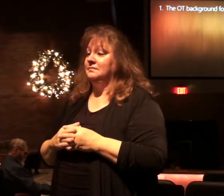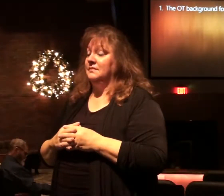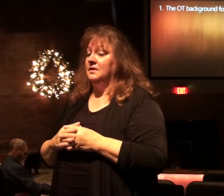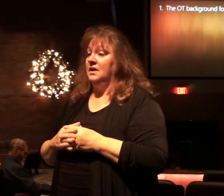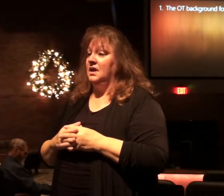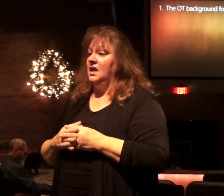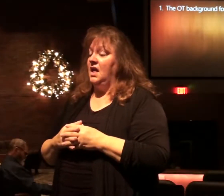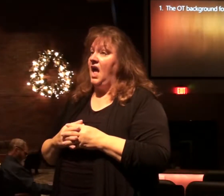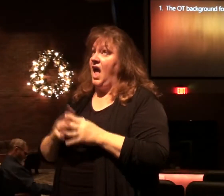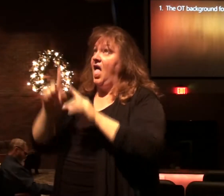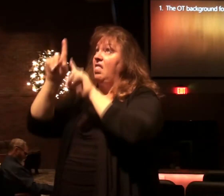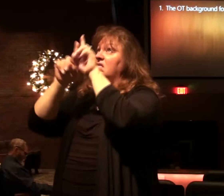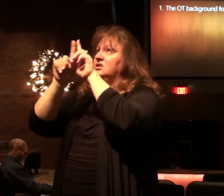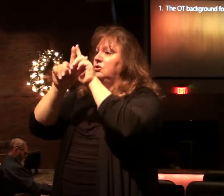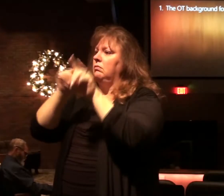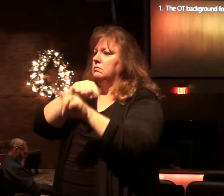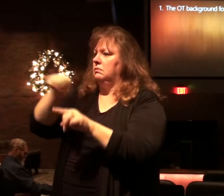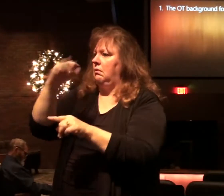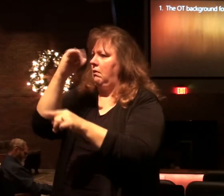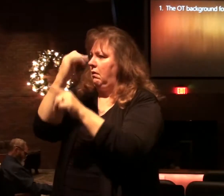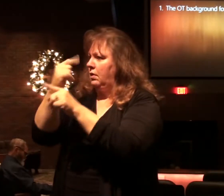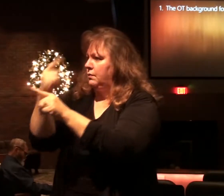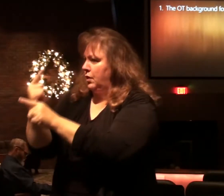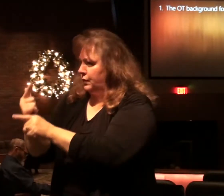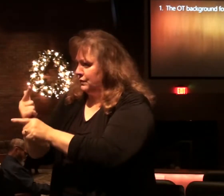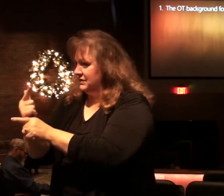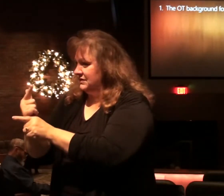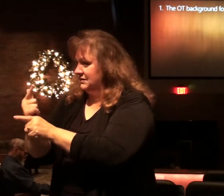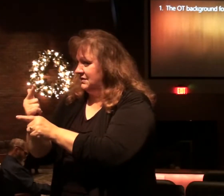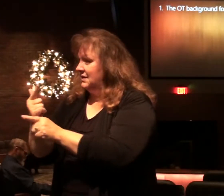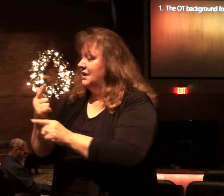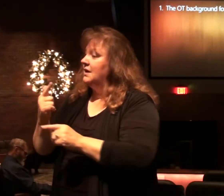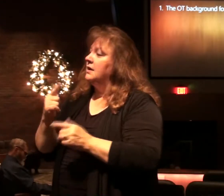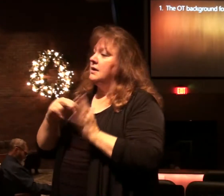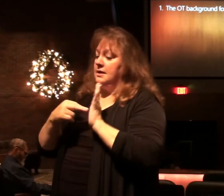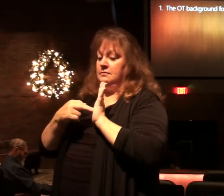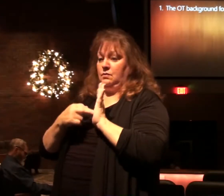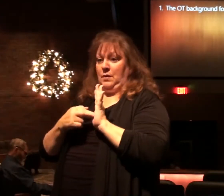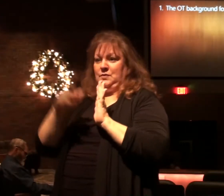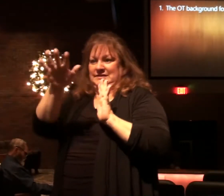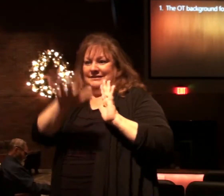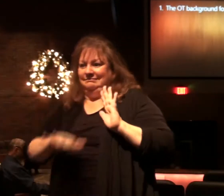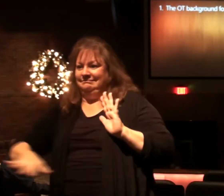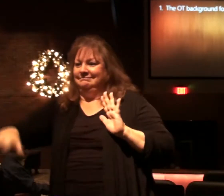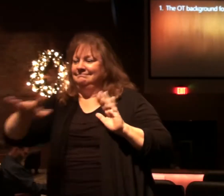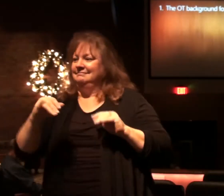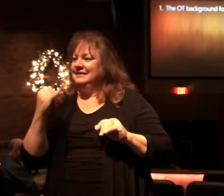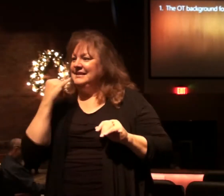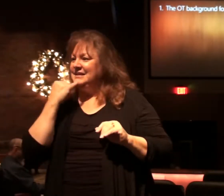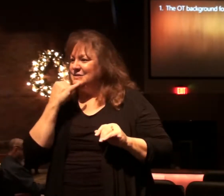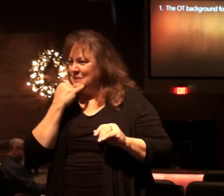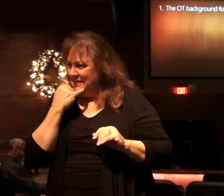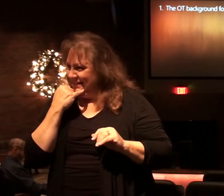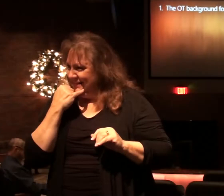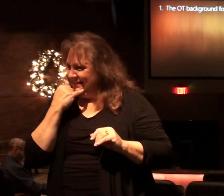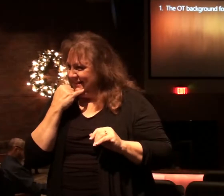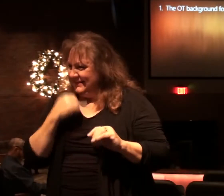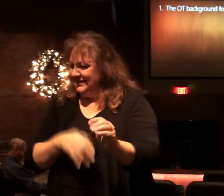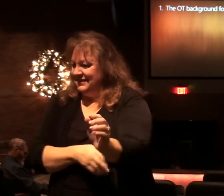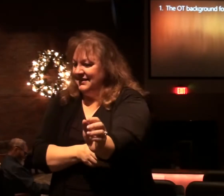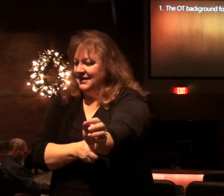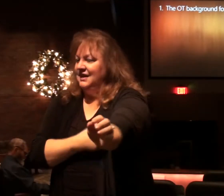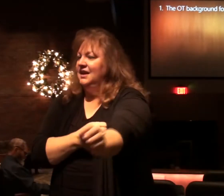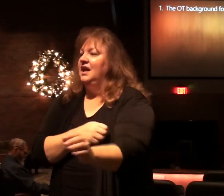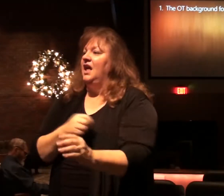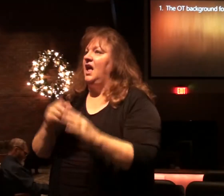And the brothers are the stars. It represents, the nation Israel at this point.